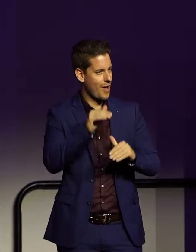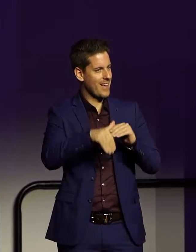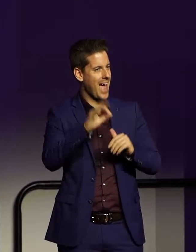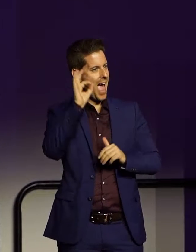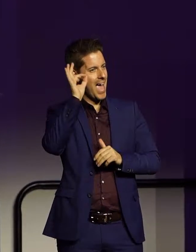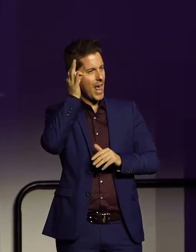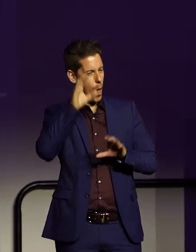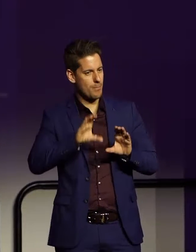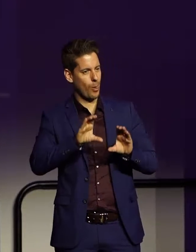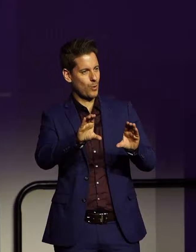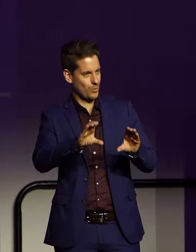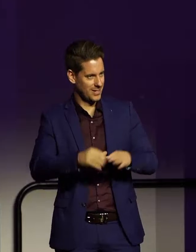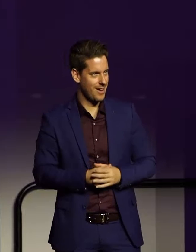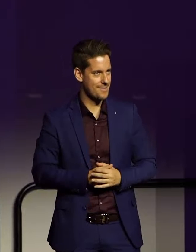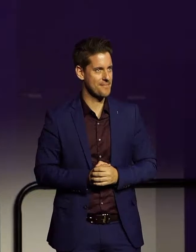yellow bulldozer.